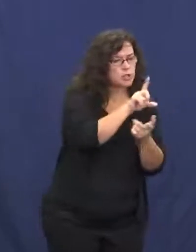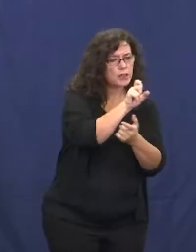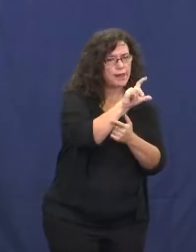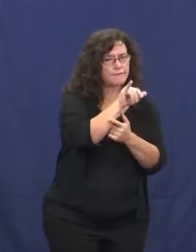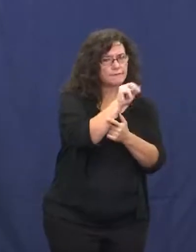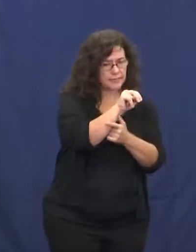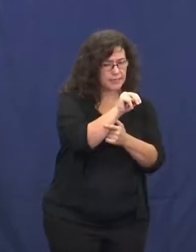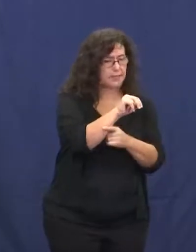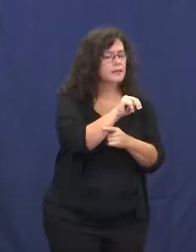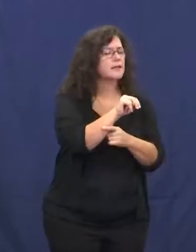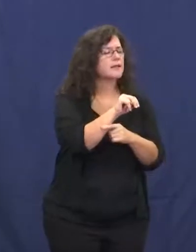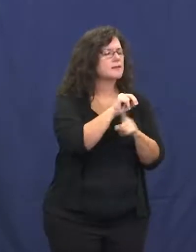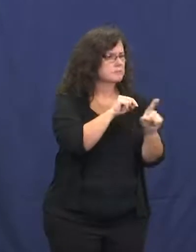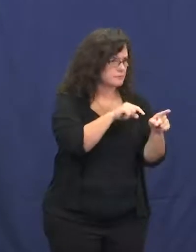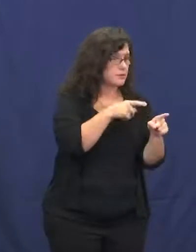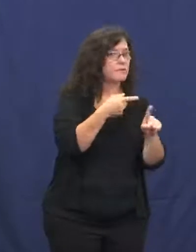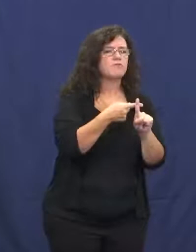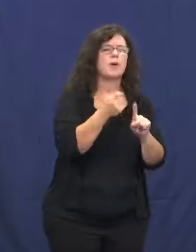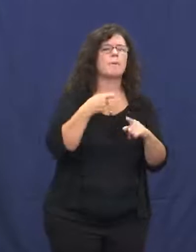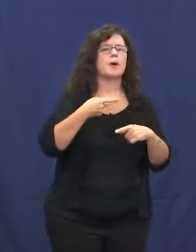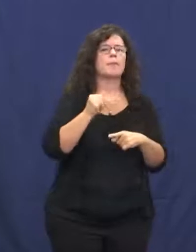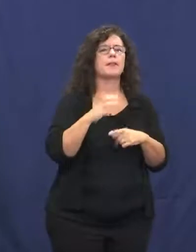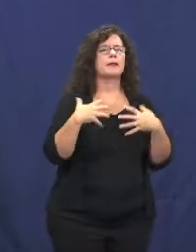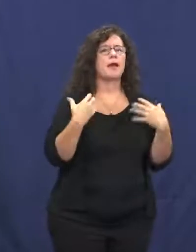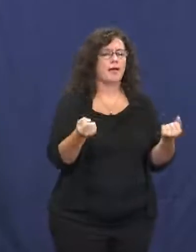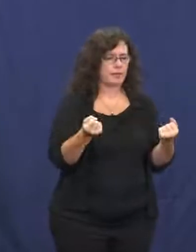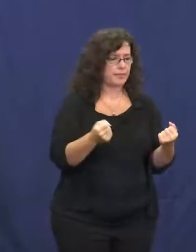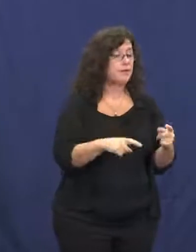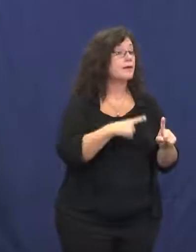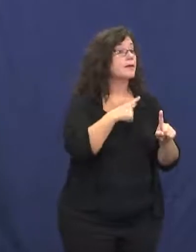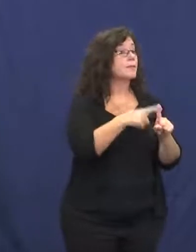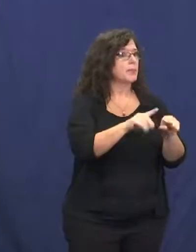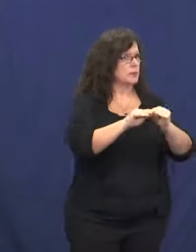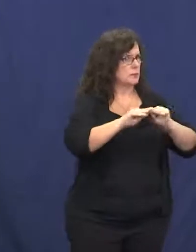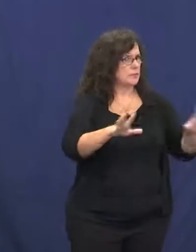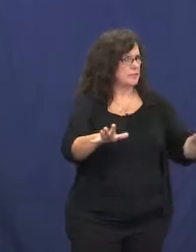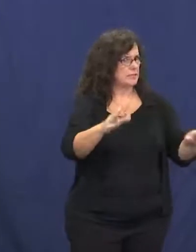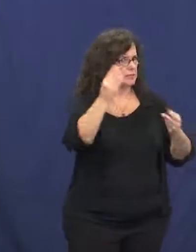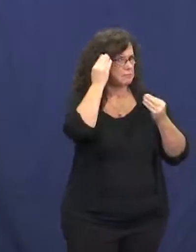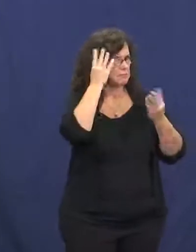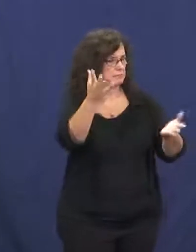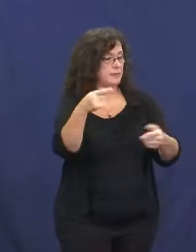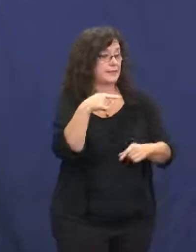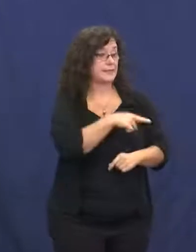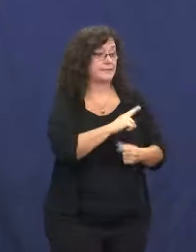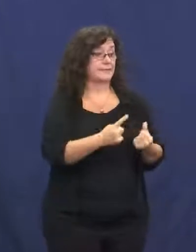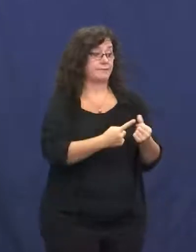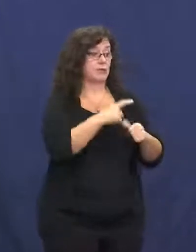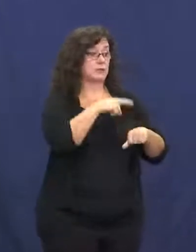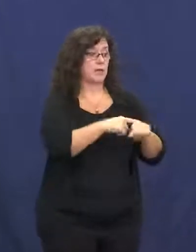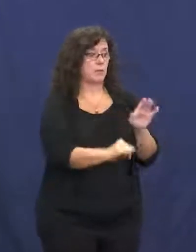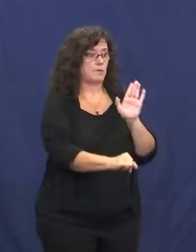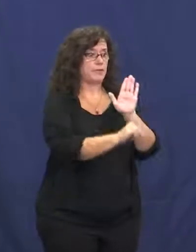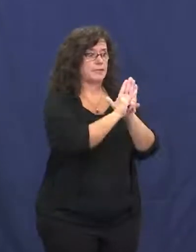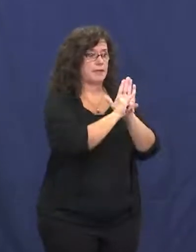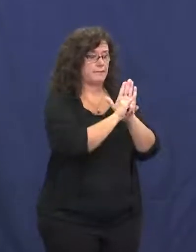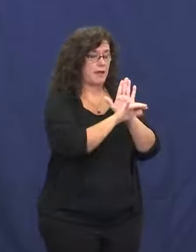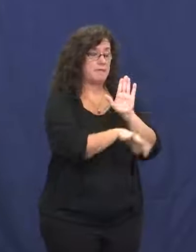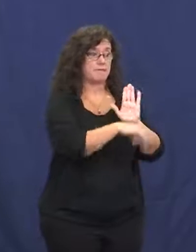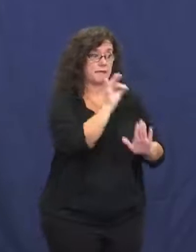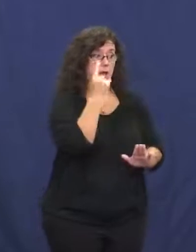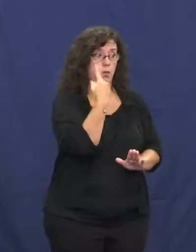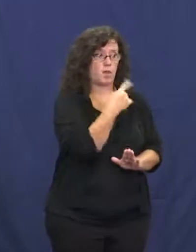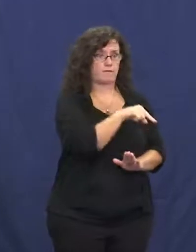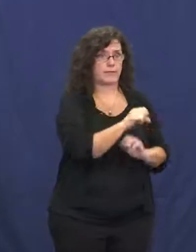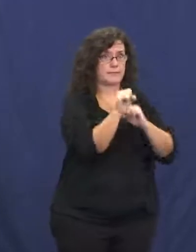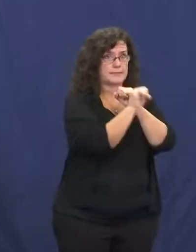out a press release indicating that this was the first invasive Aedes mosquito found in Ventura County.